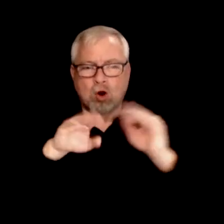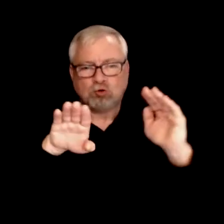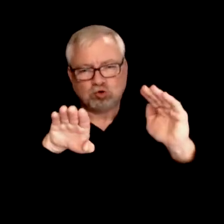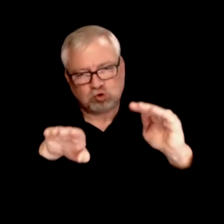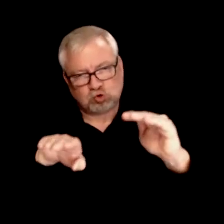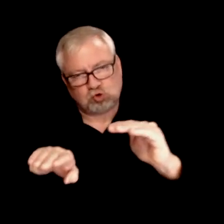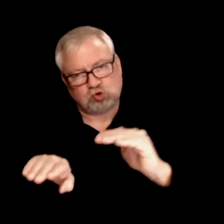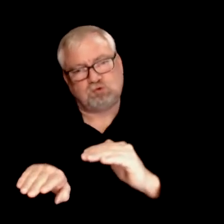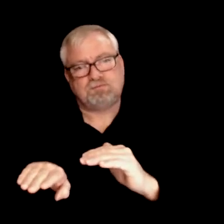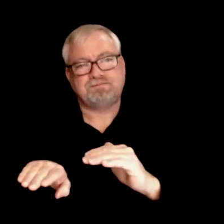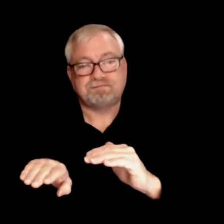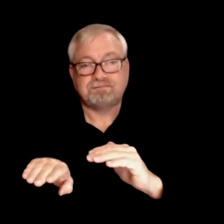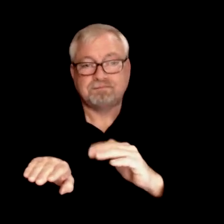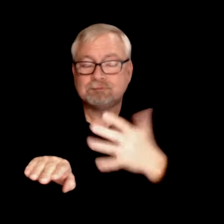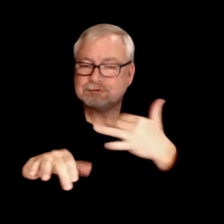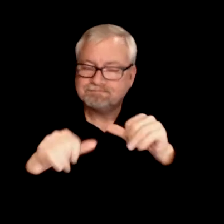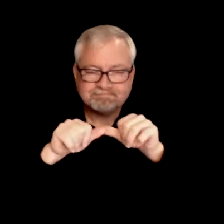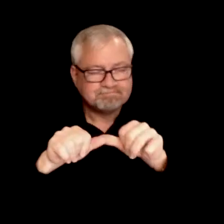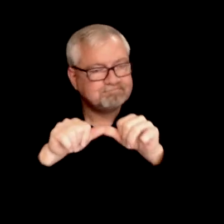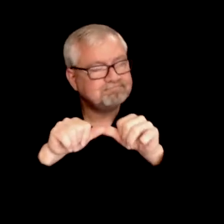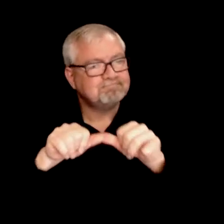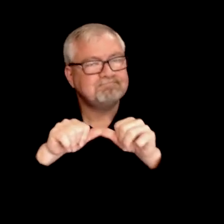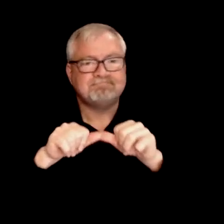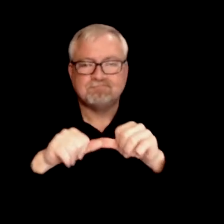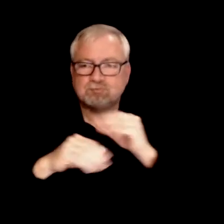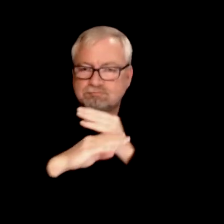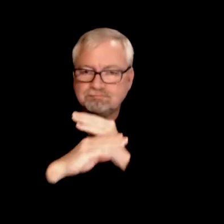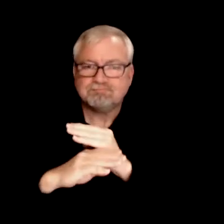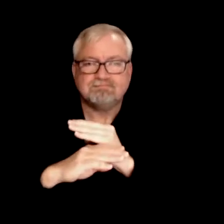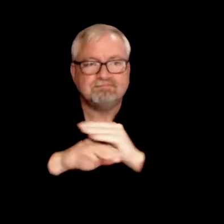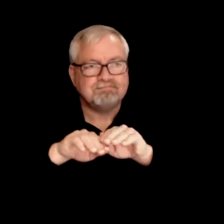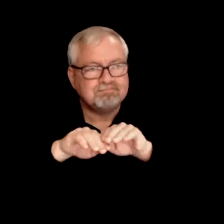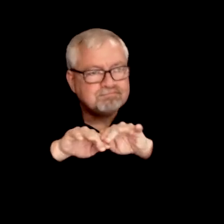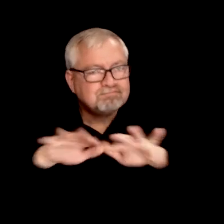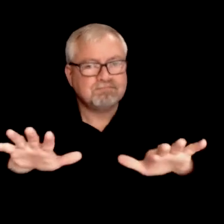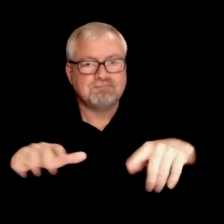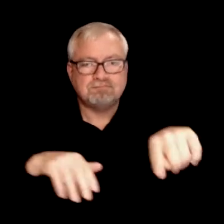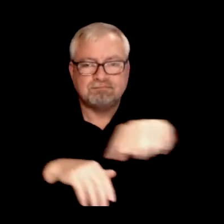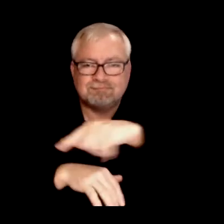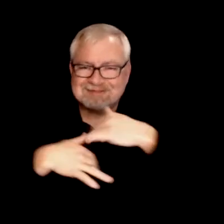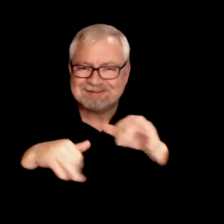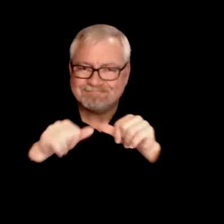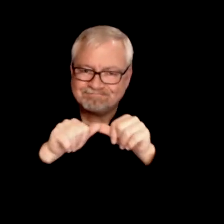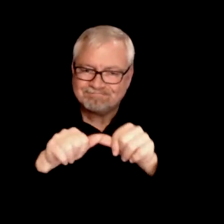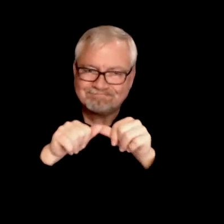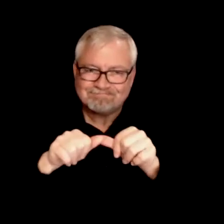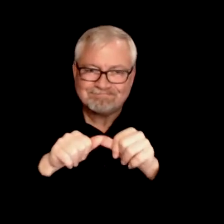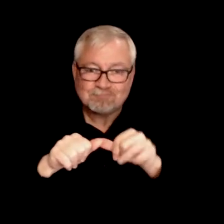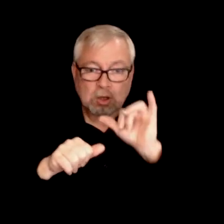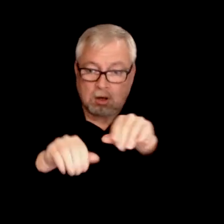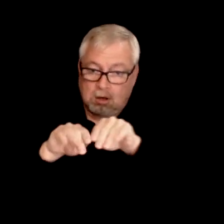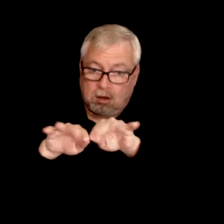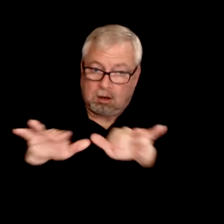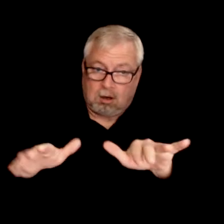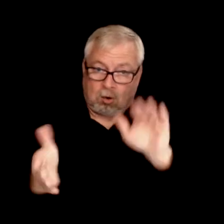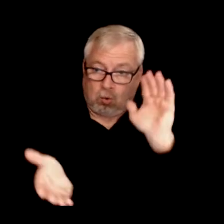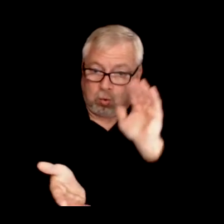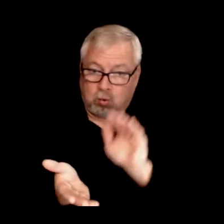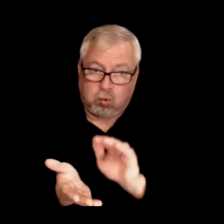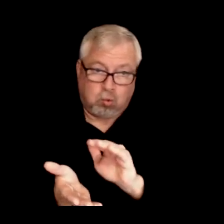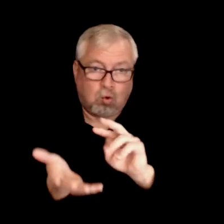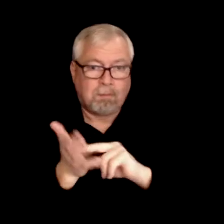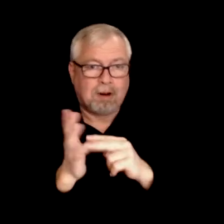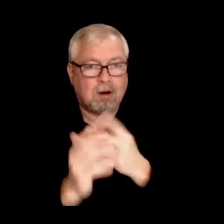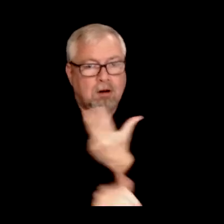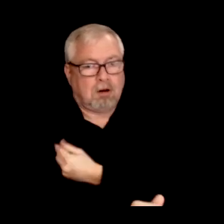now to help prevent the spread and keep it under control to help the vaccine do its job as more vaccine becomes available